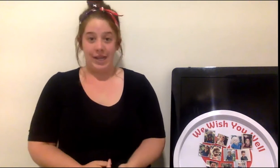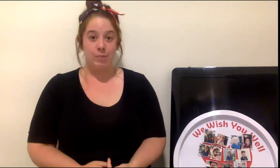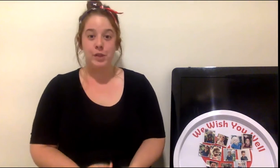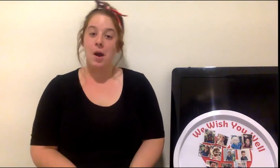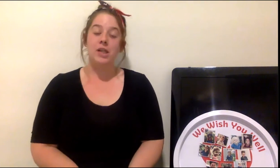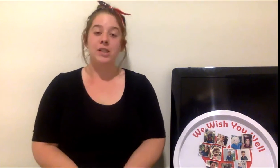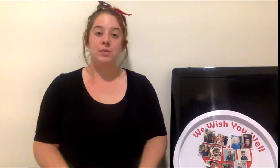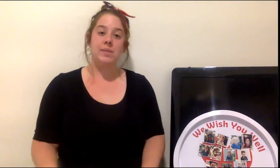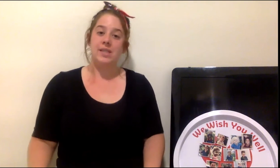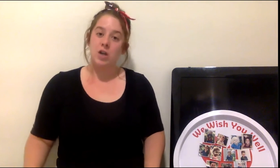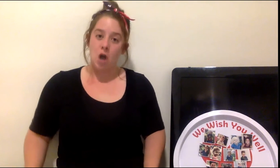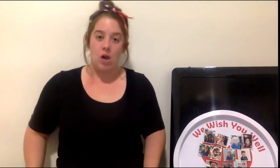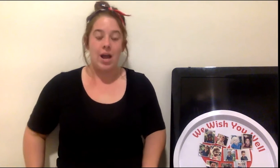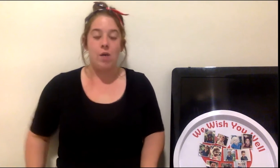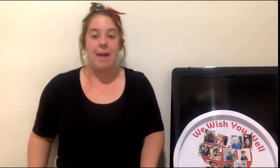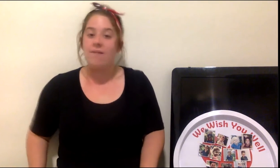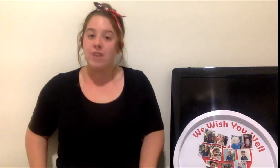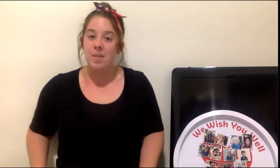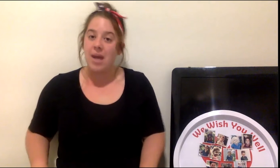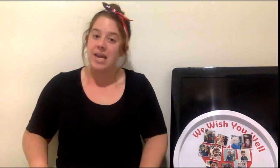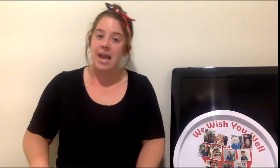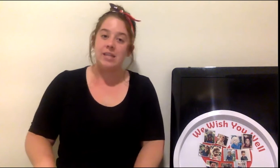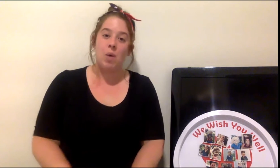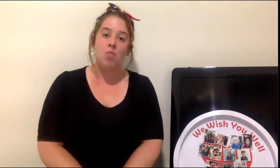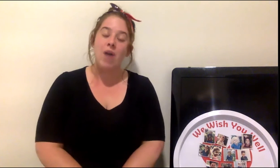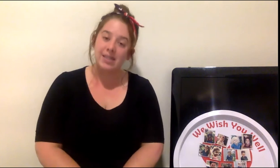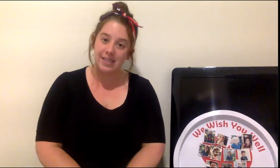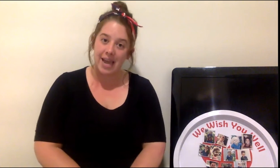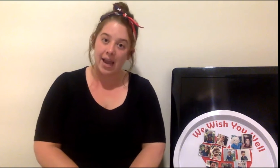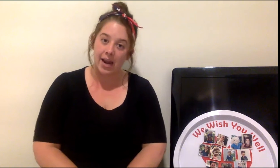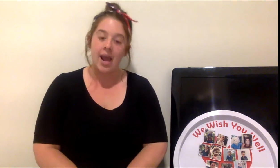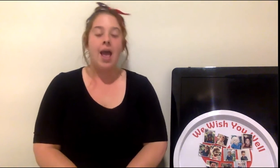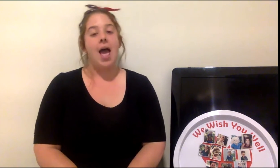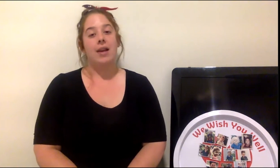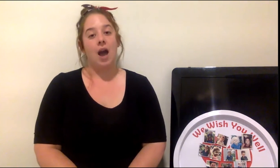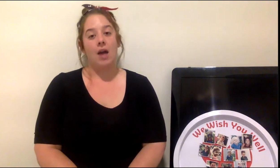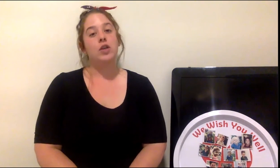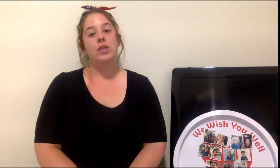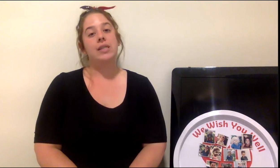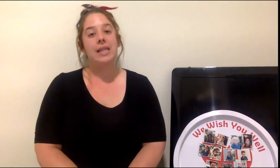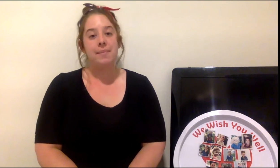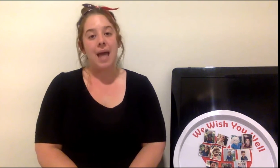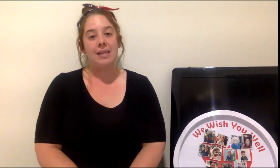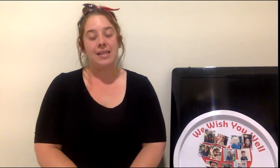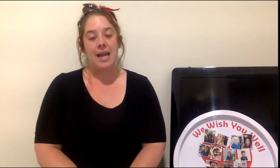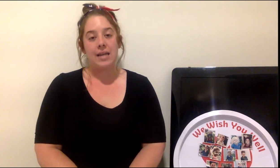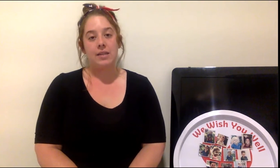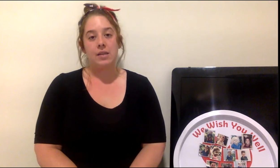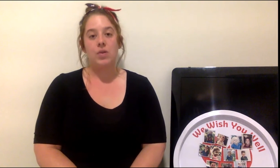Welcome to our Zoom circle. I hope everybody is well rested and got good sleep last night so they're